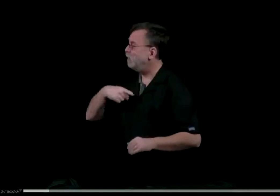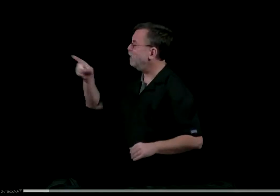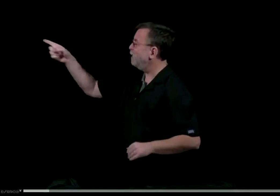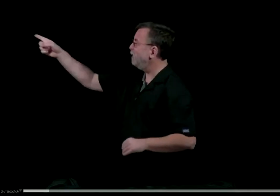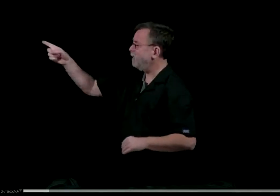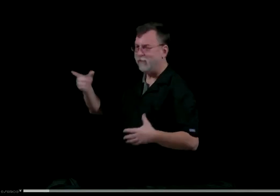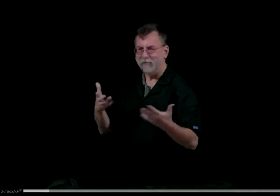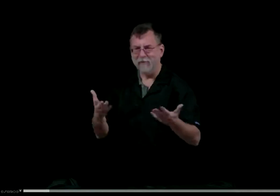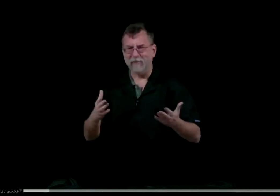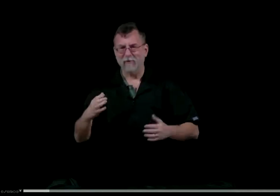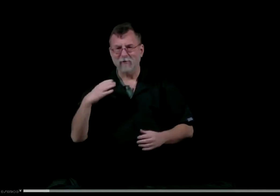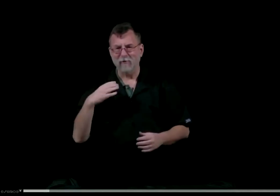Yeah.